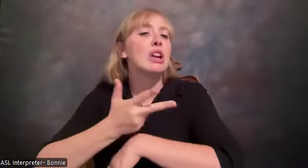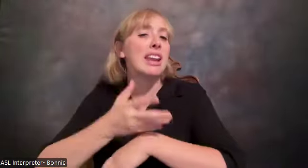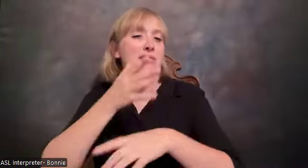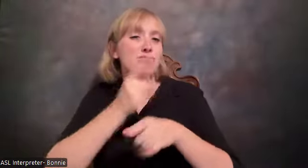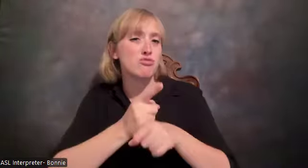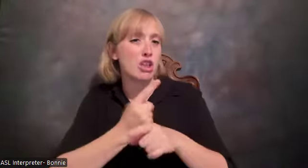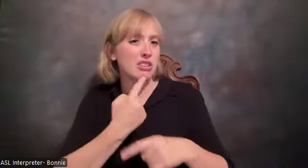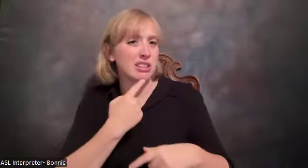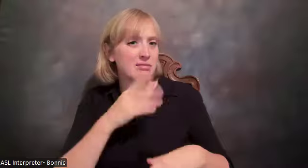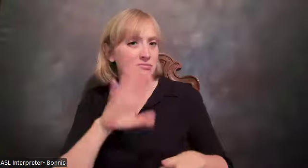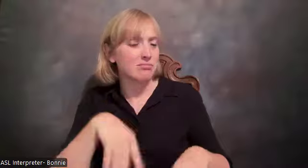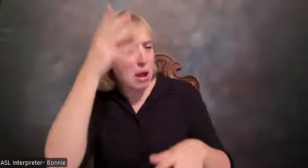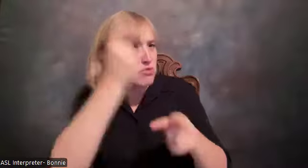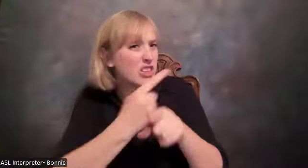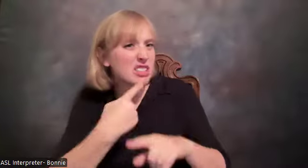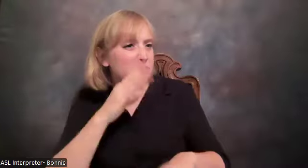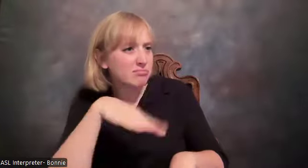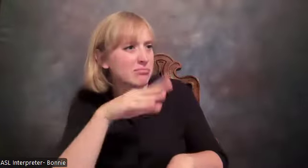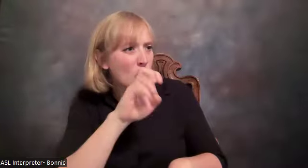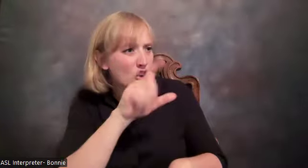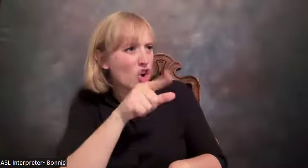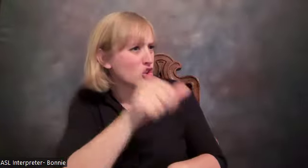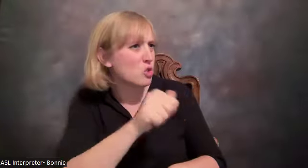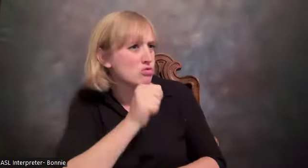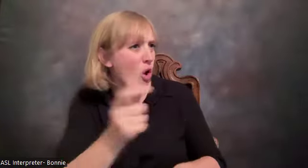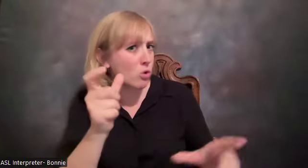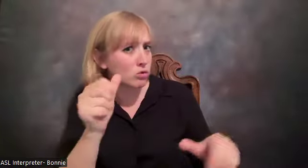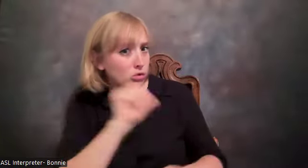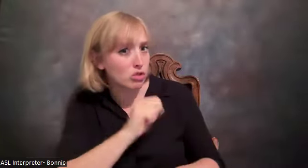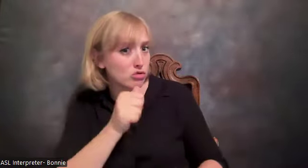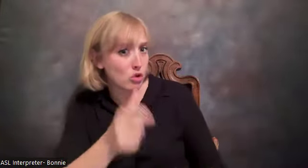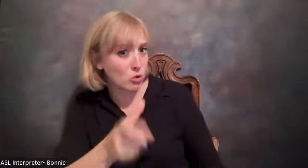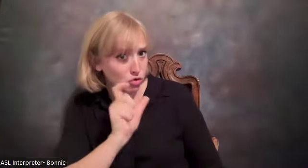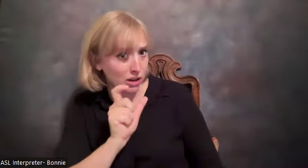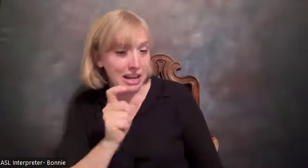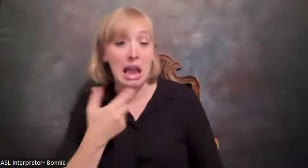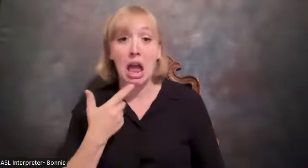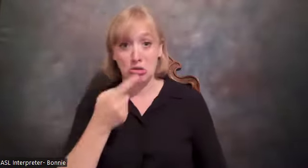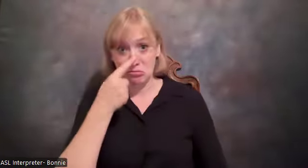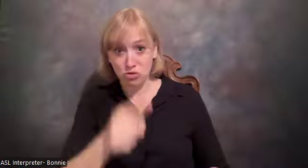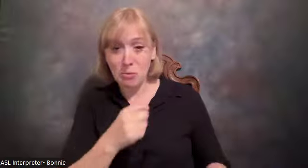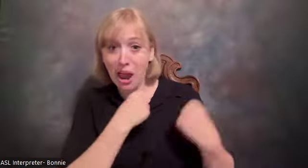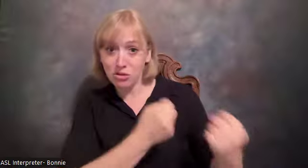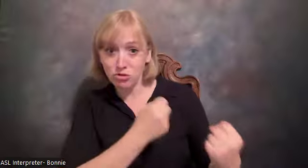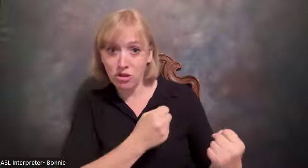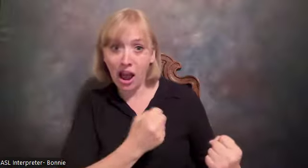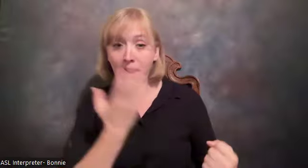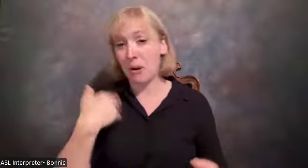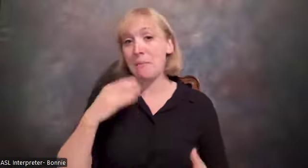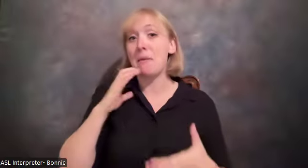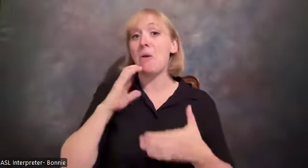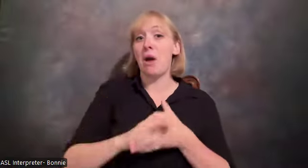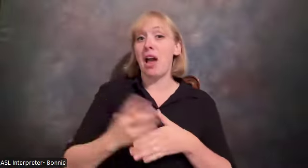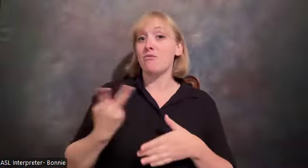Carl, since you don't drink, I'm going to ask you to drive. But Mary Lou and I have found this amazing